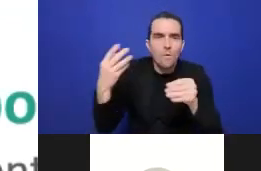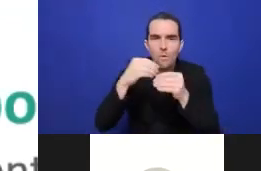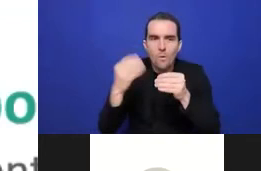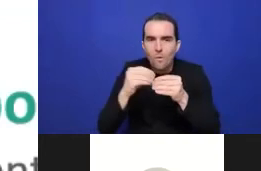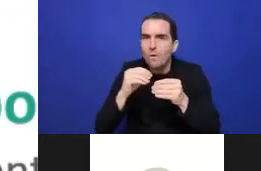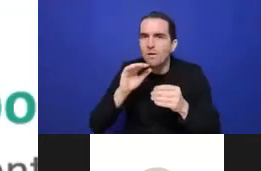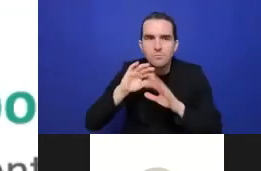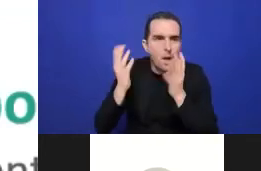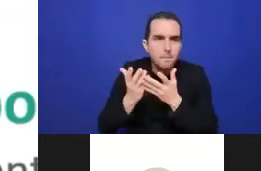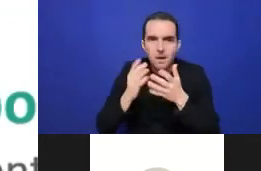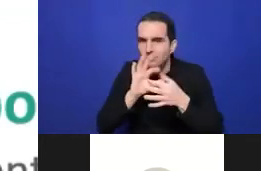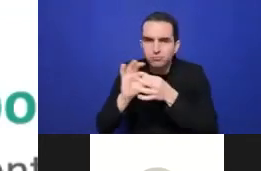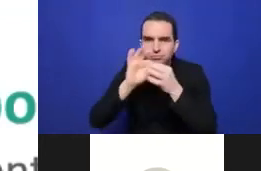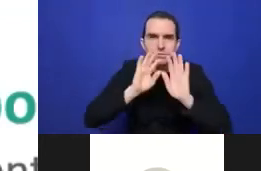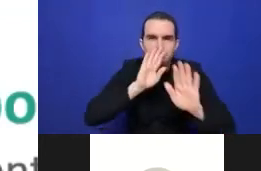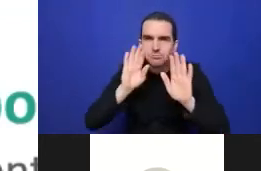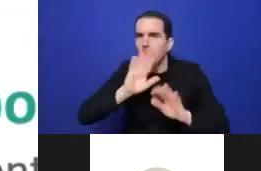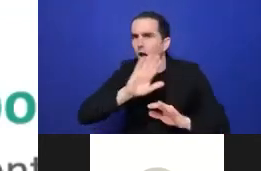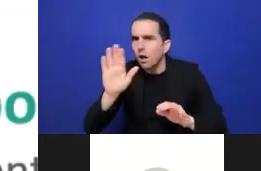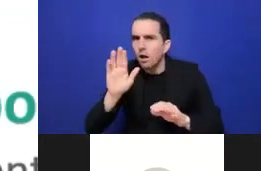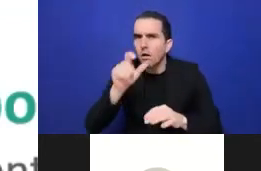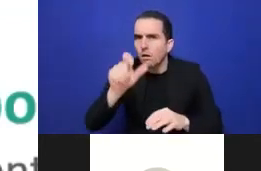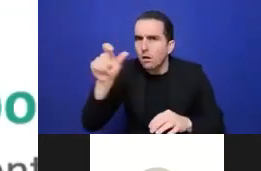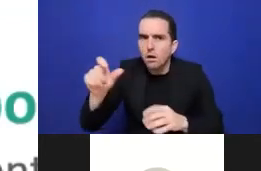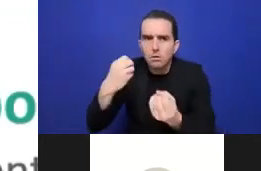dashboards from other partners. The UHC